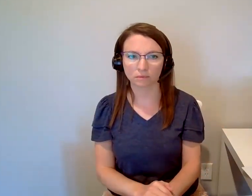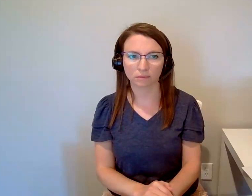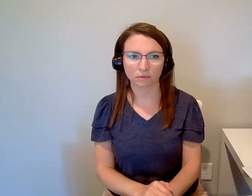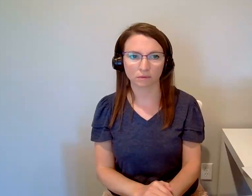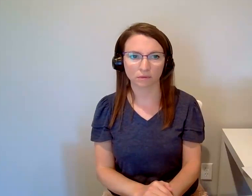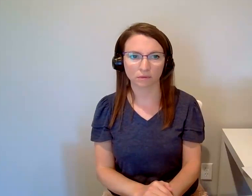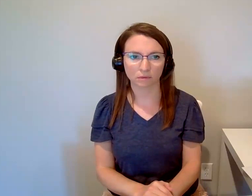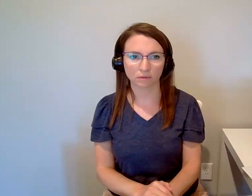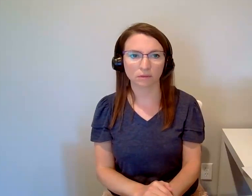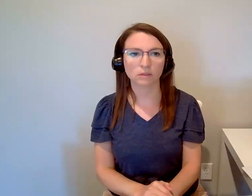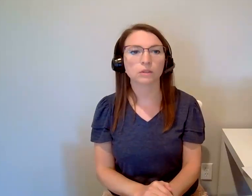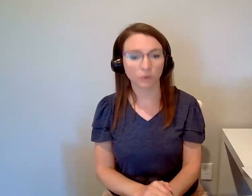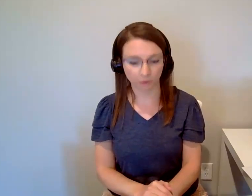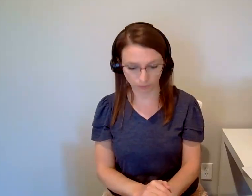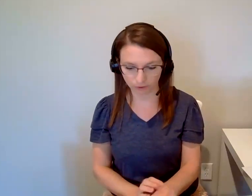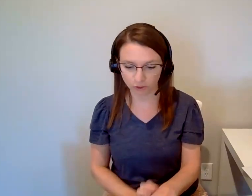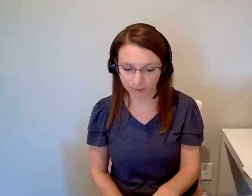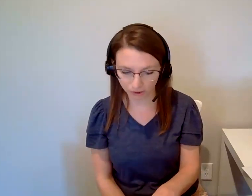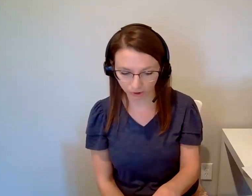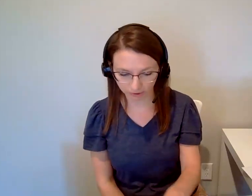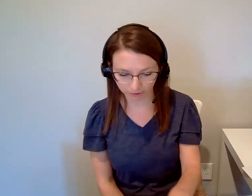Who is your teacher? who is your teacher?